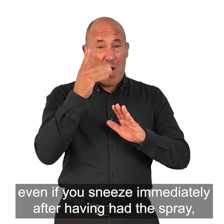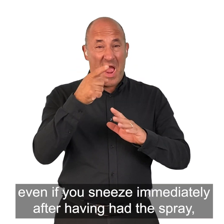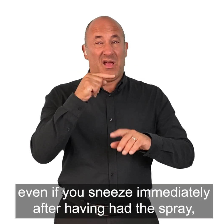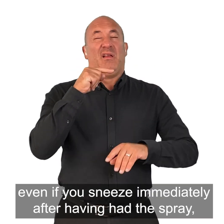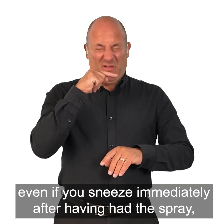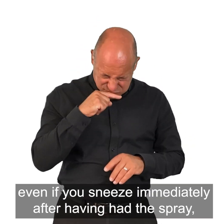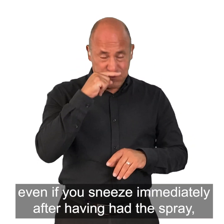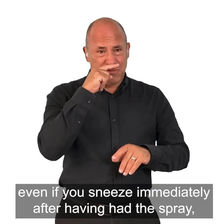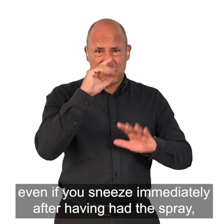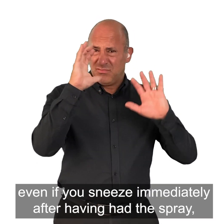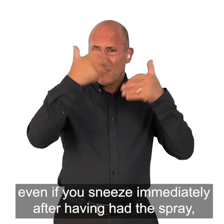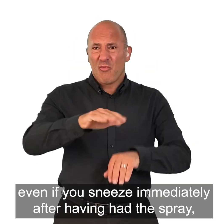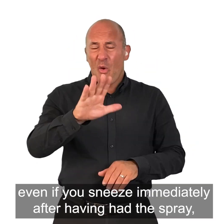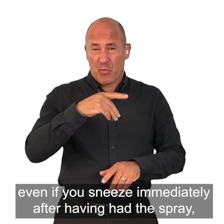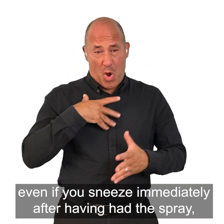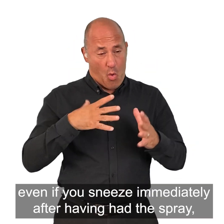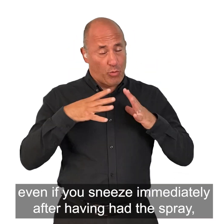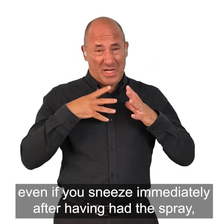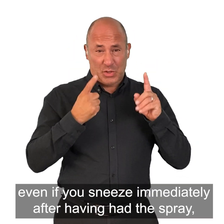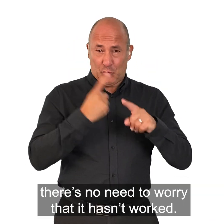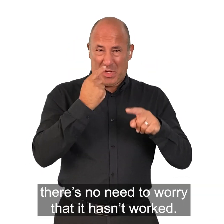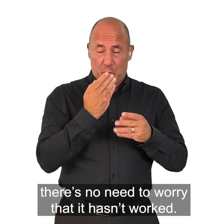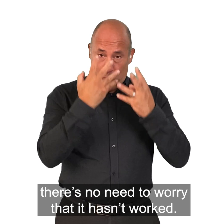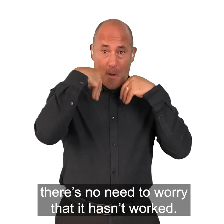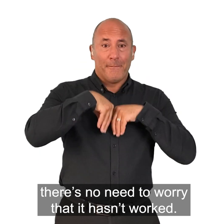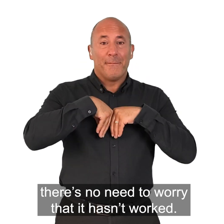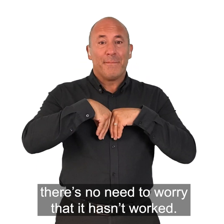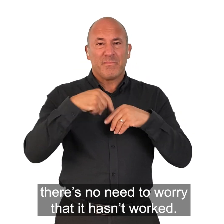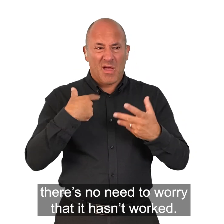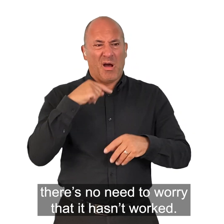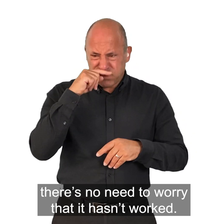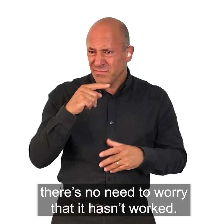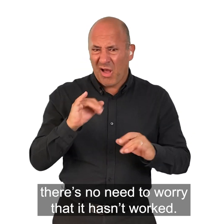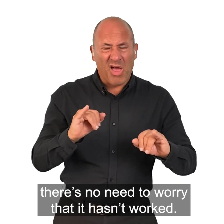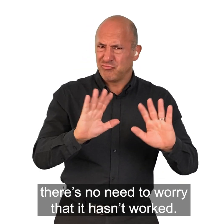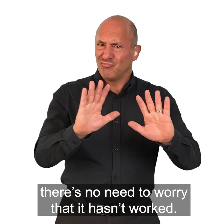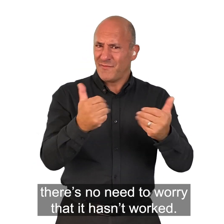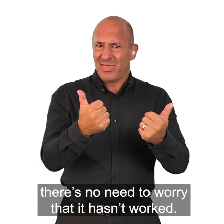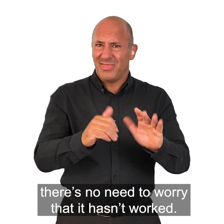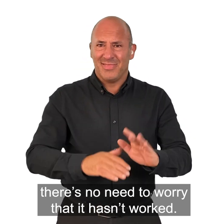so even if you sneeze immediately after having had the spray, there's no need to worry that it hasn't worked.